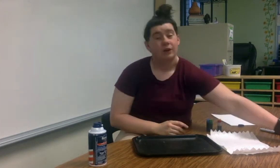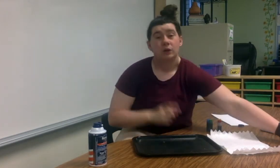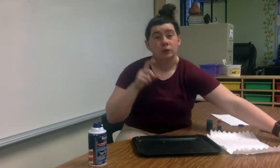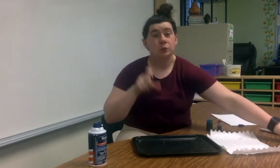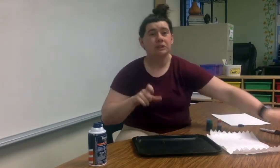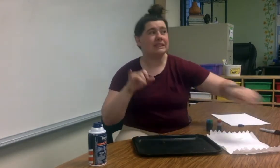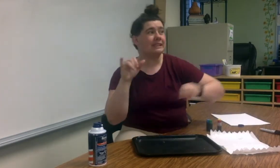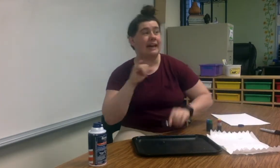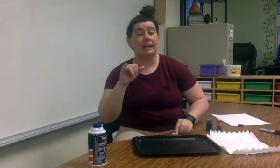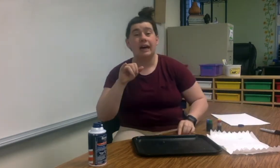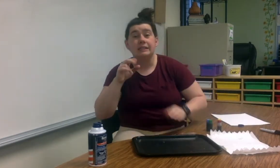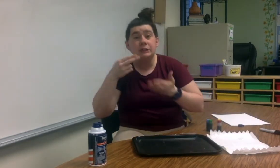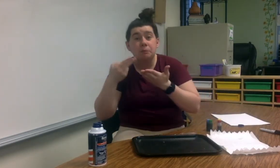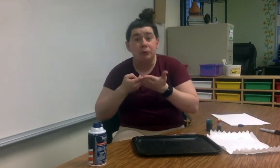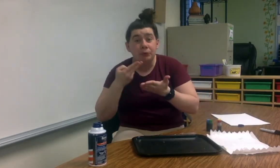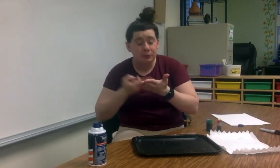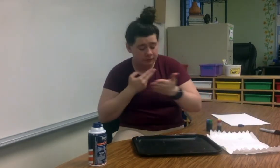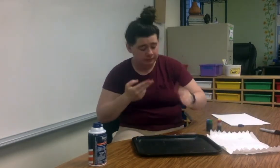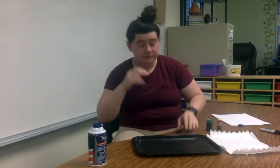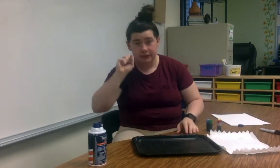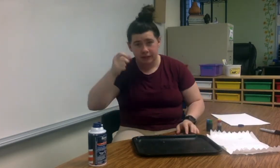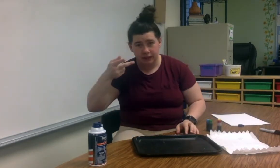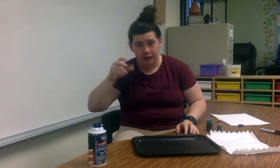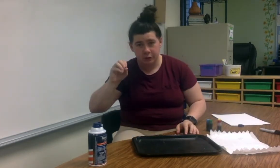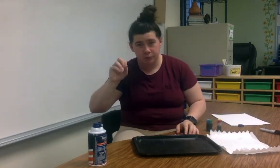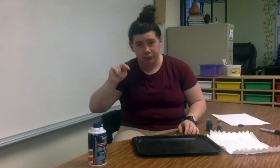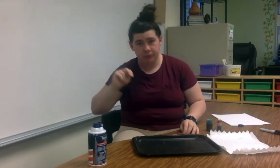You will need like a spoon, a spoon.